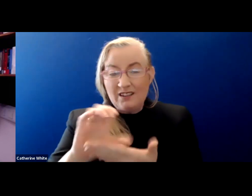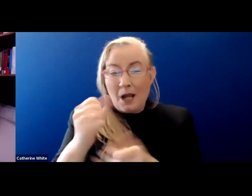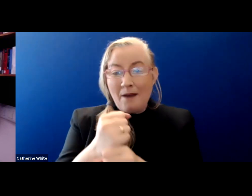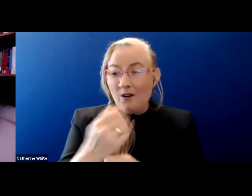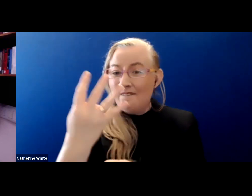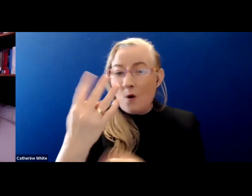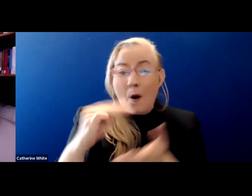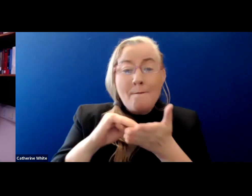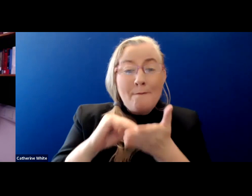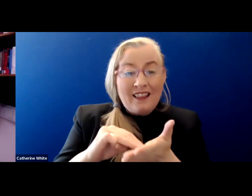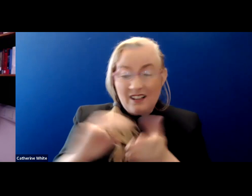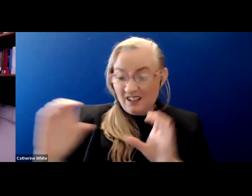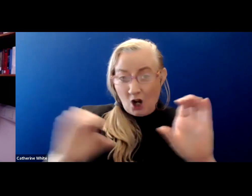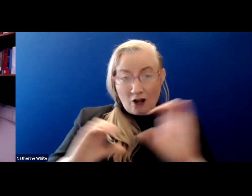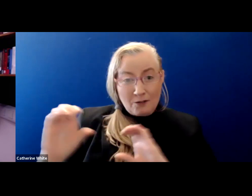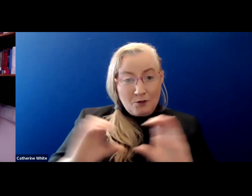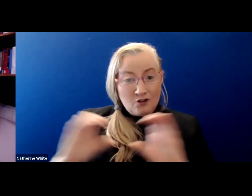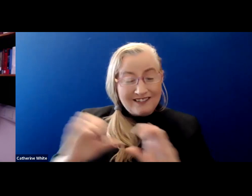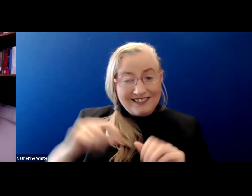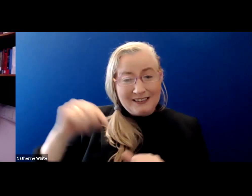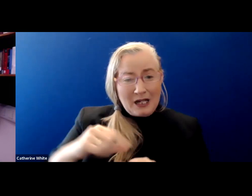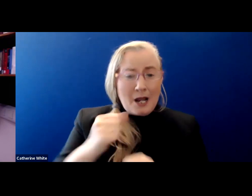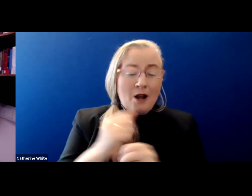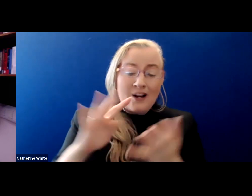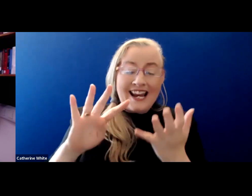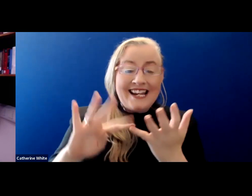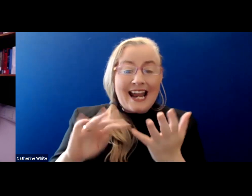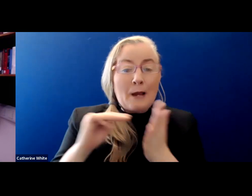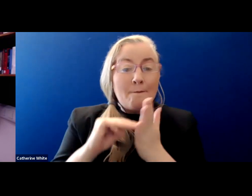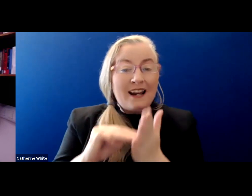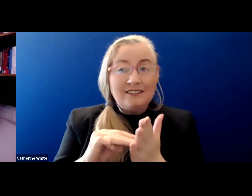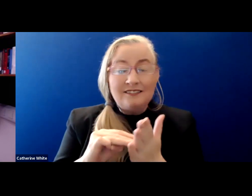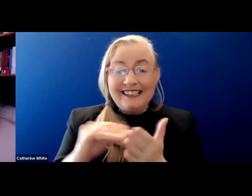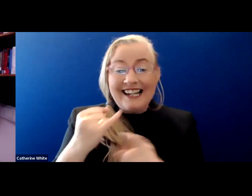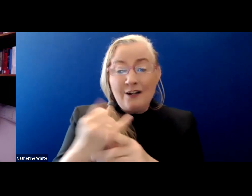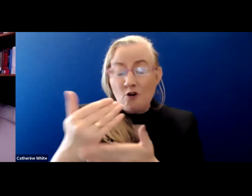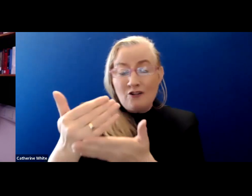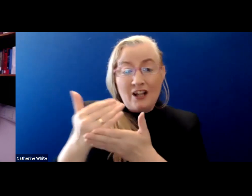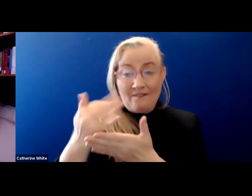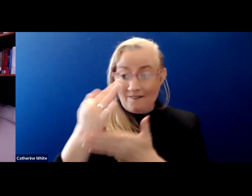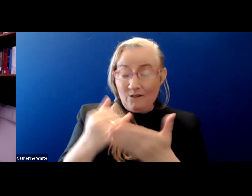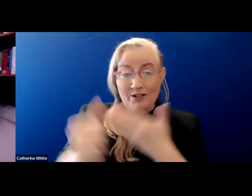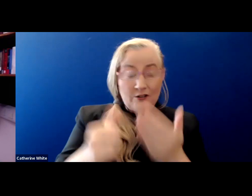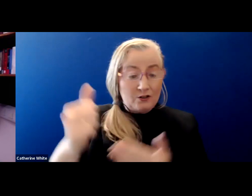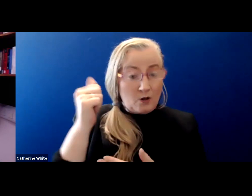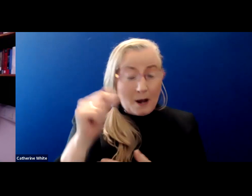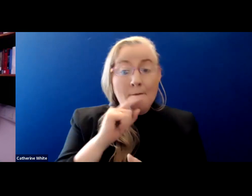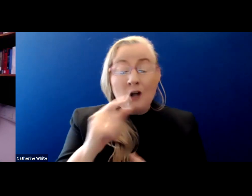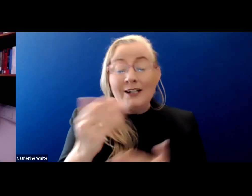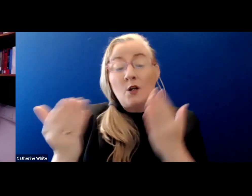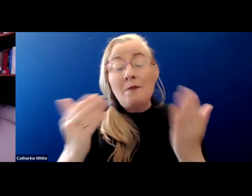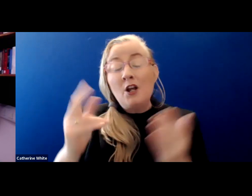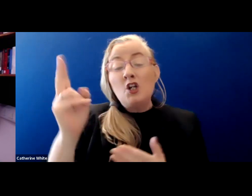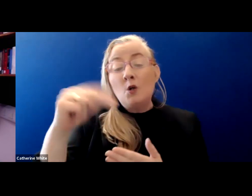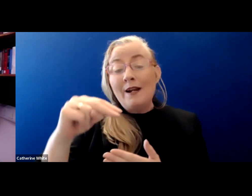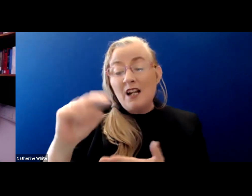annually in contributions and holds around 9 million in reserve a couple of years ago. In comparison, the UN Compensation